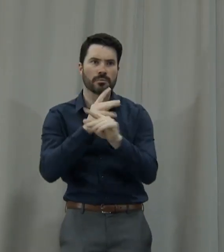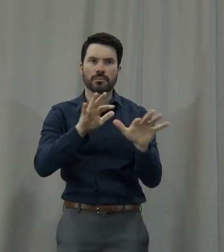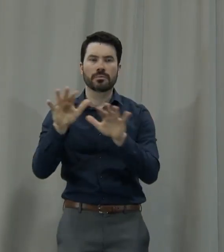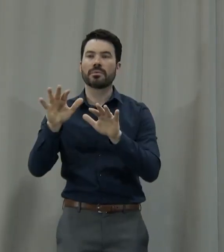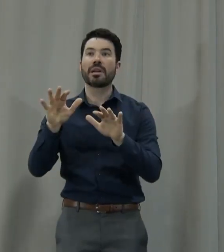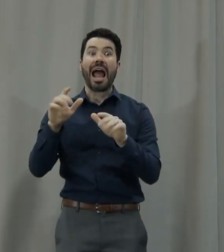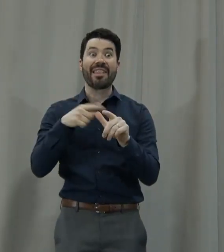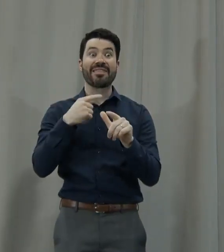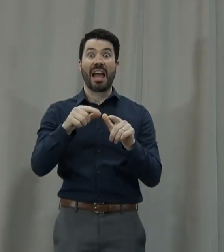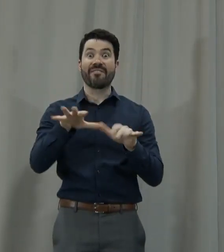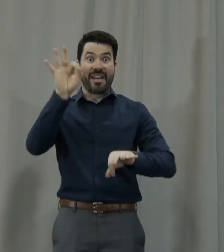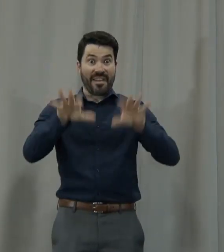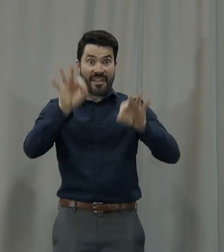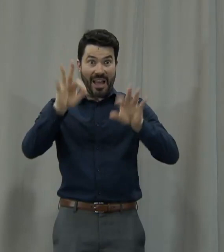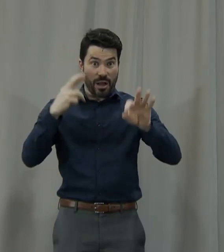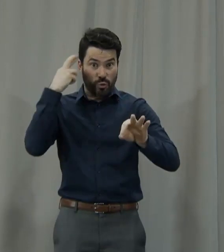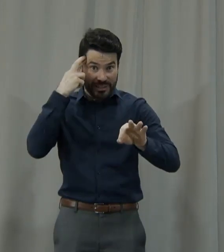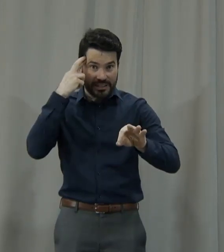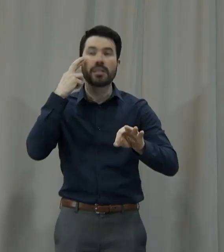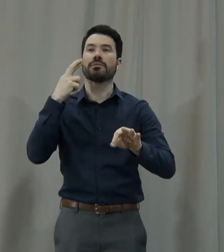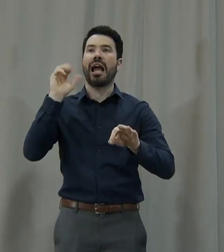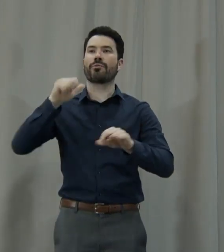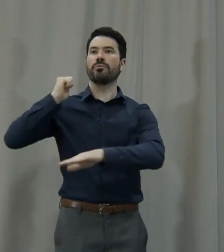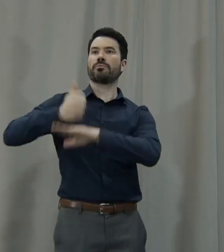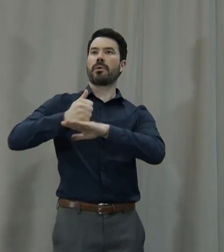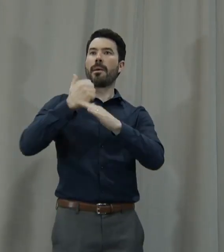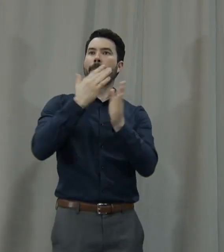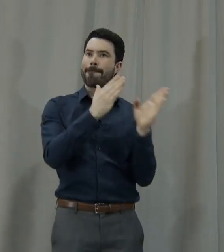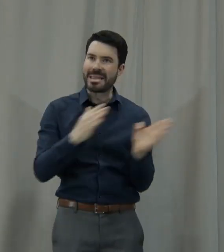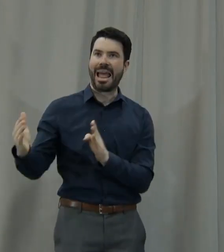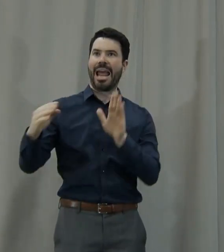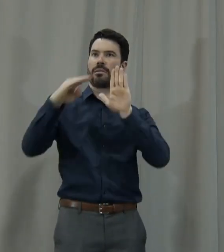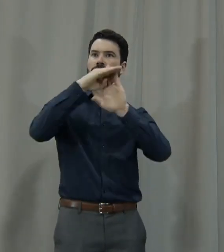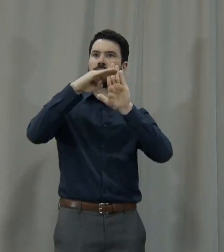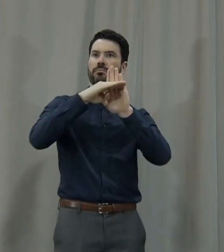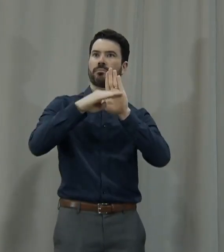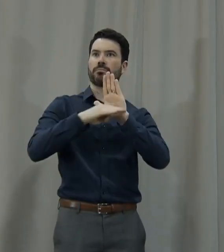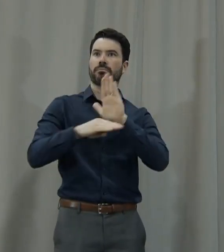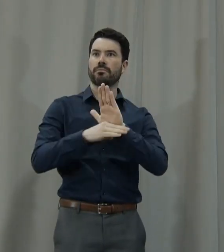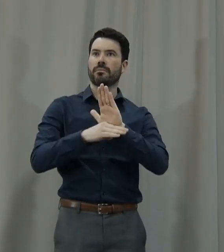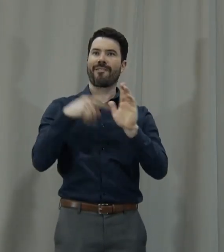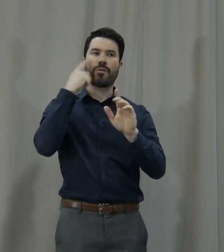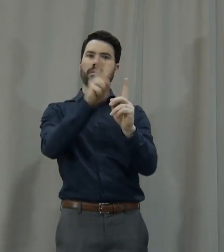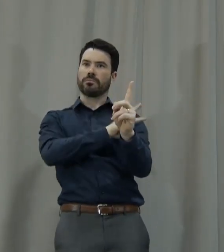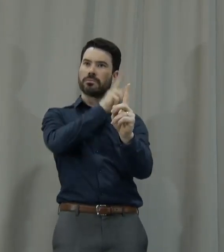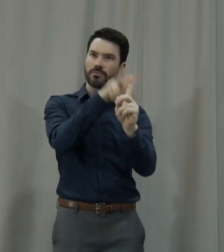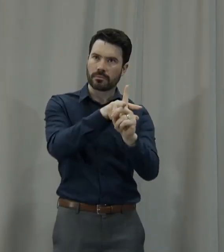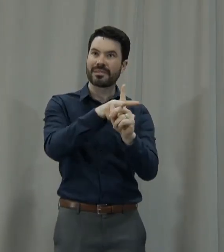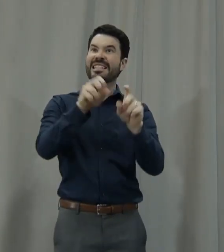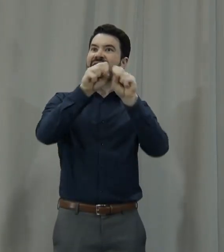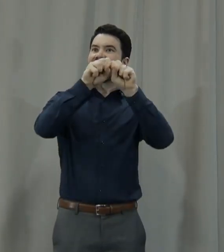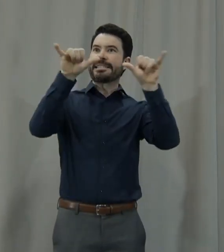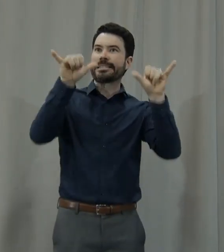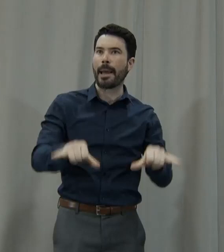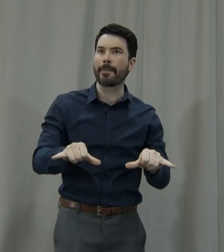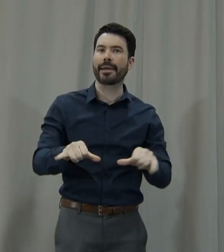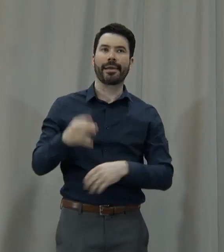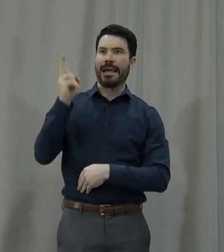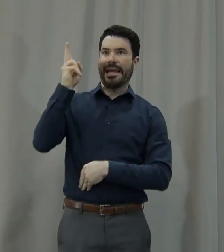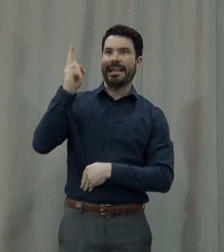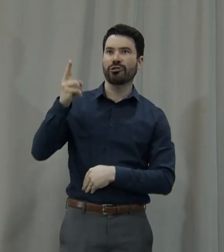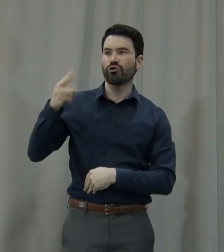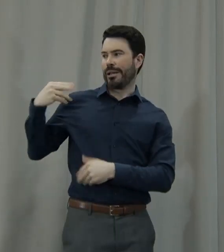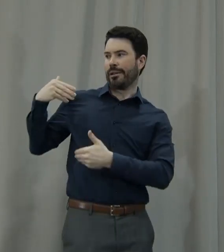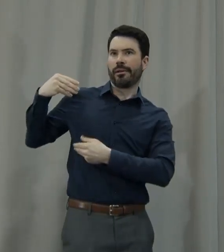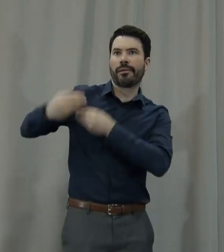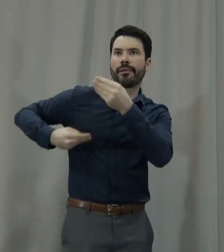to address the historic and systemic inequities that were the cause of those